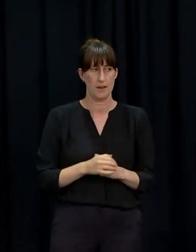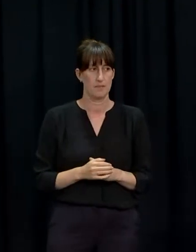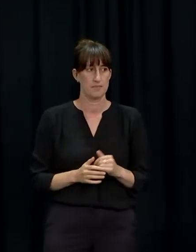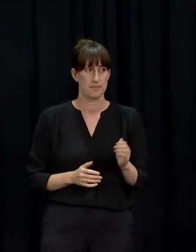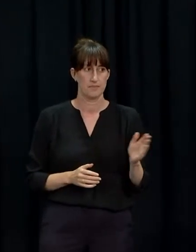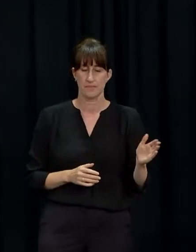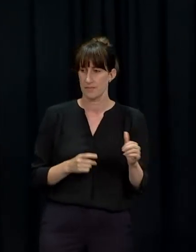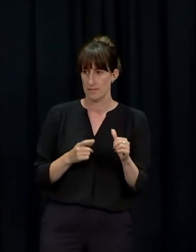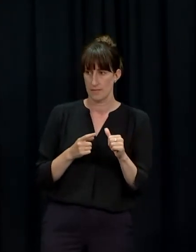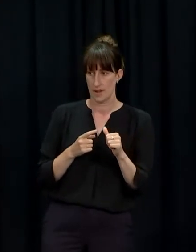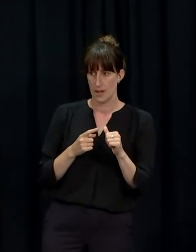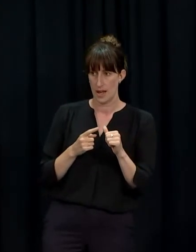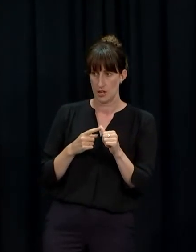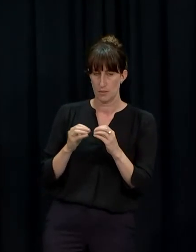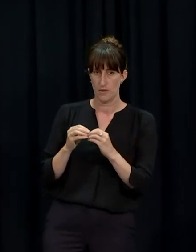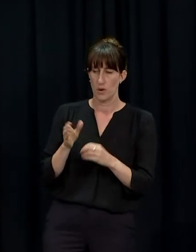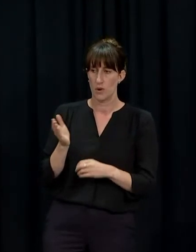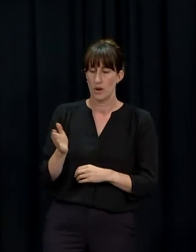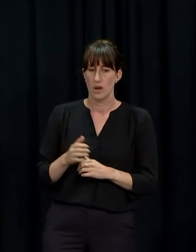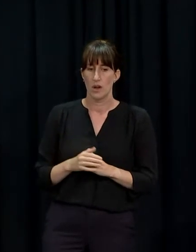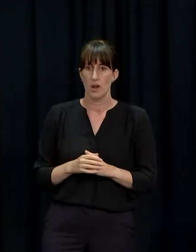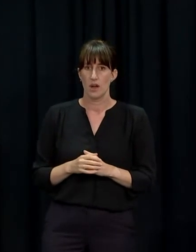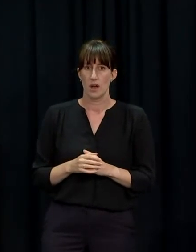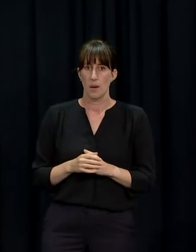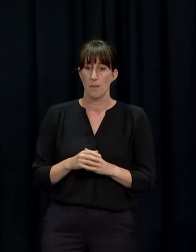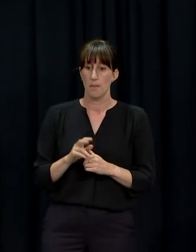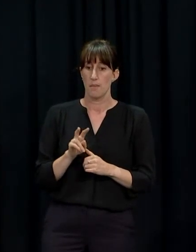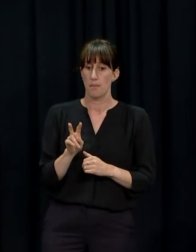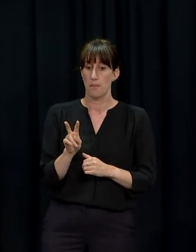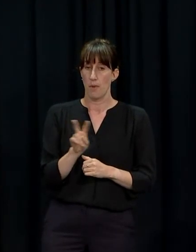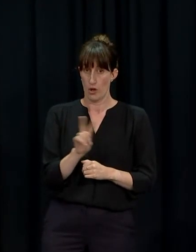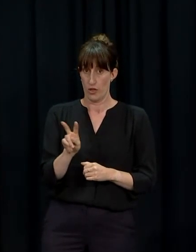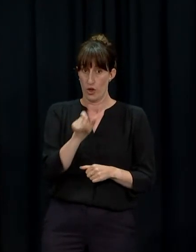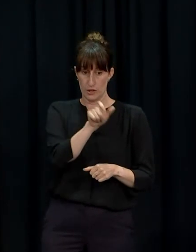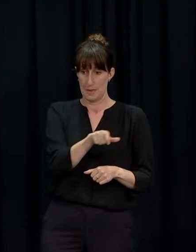earlier outbreaks as well. Both those cases